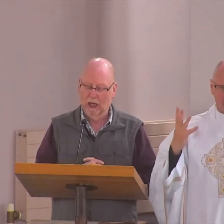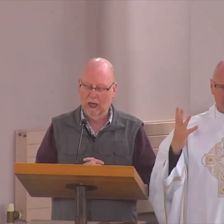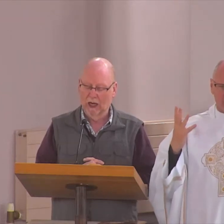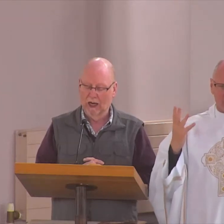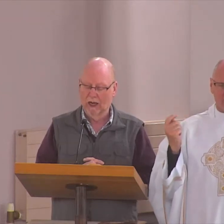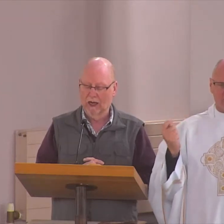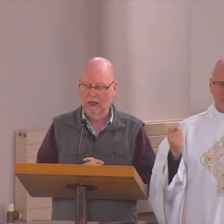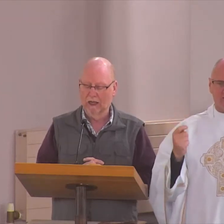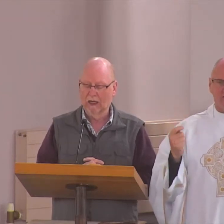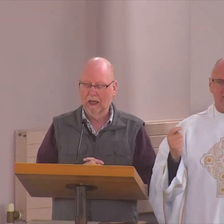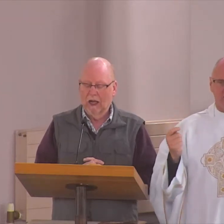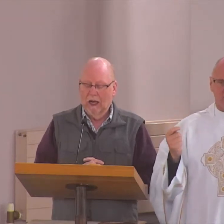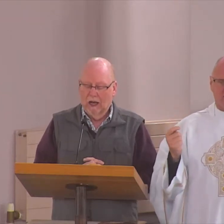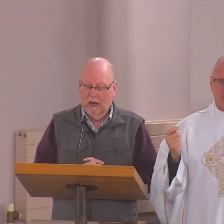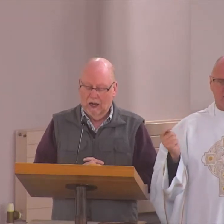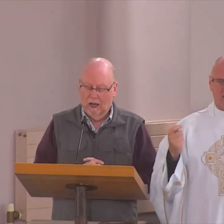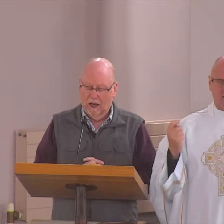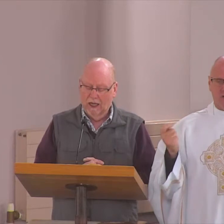alleluia.